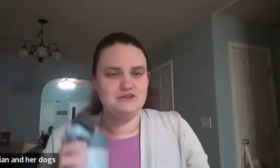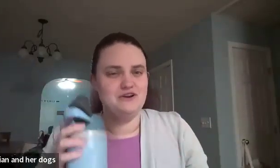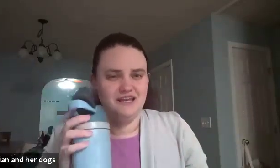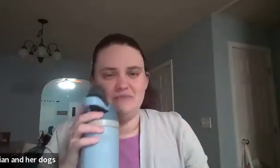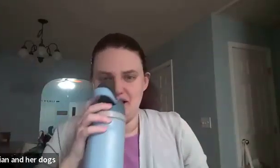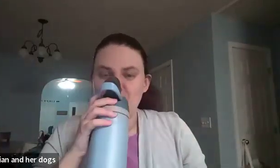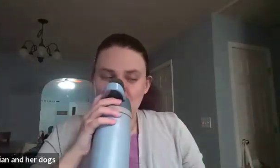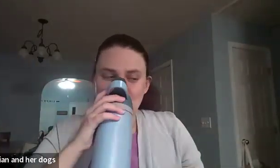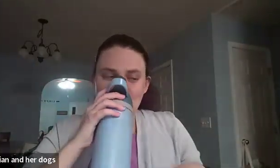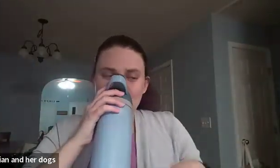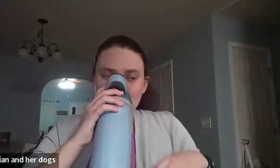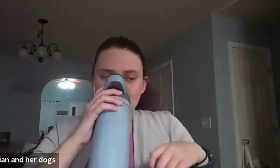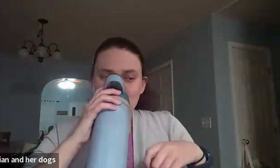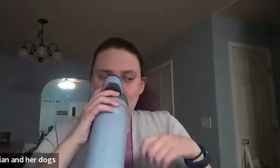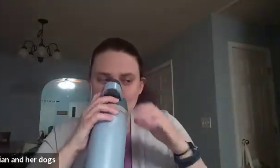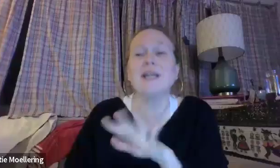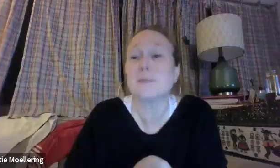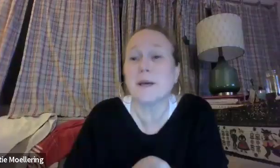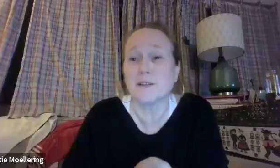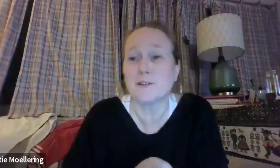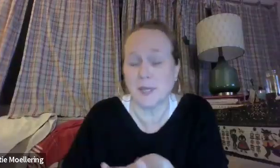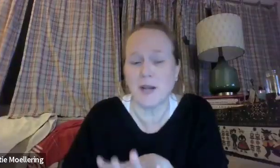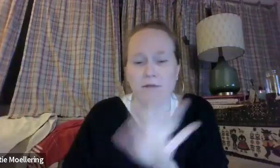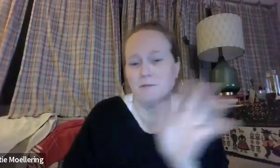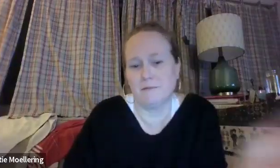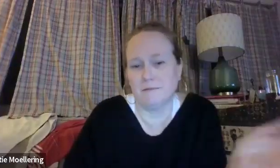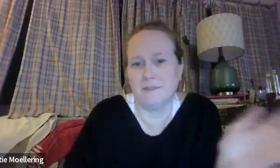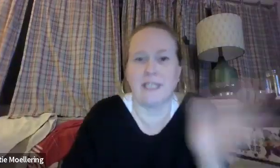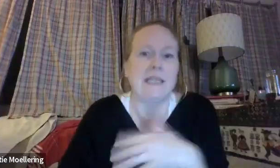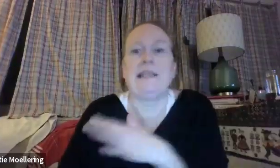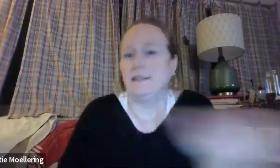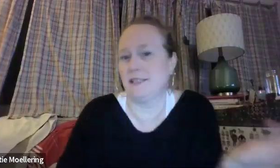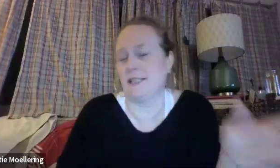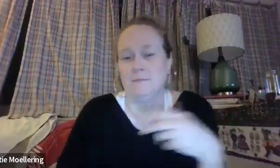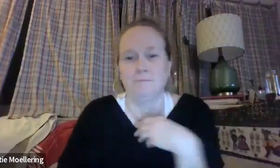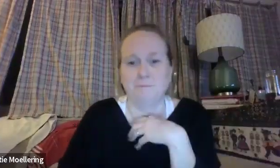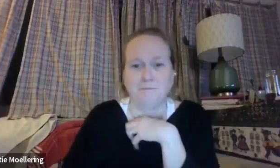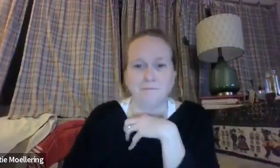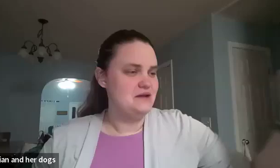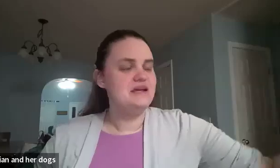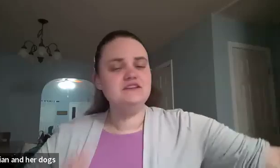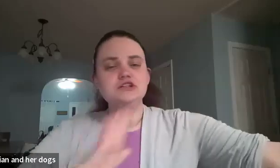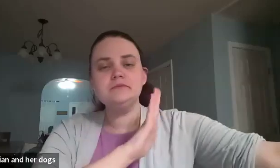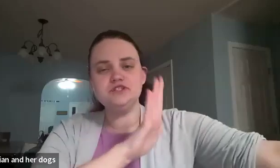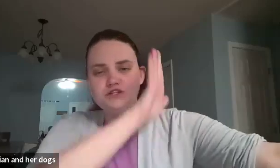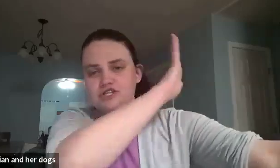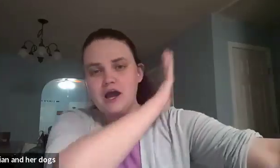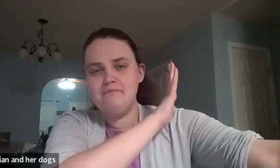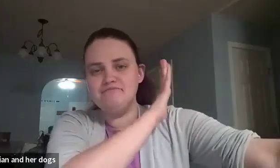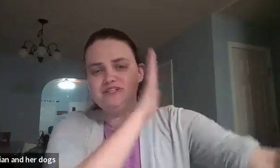what they're talking about. Oh yeah, I like spiders, but I don't like need to see them. Exactly. I'm like, do your job, but